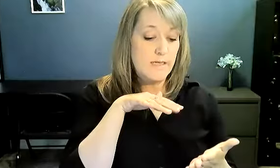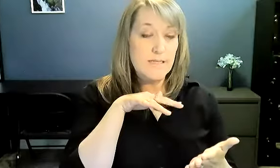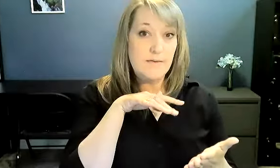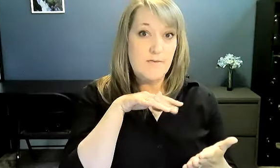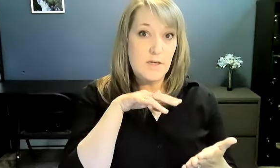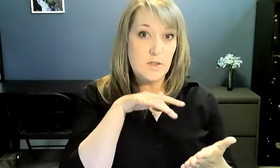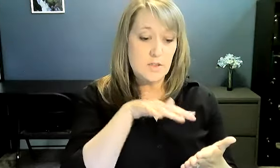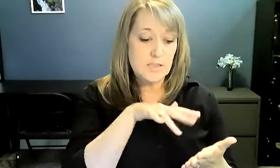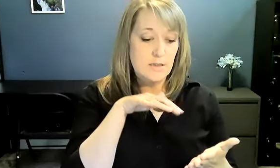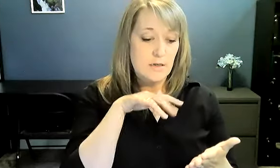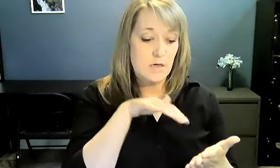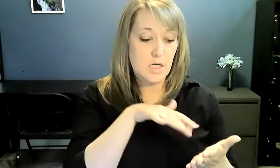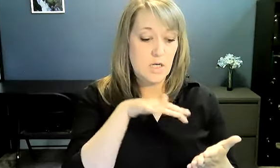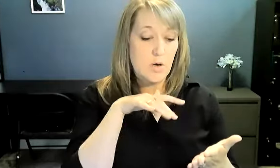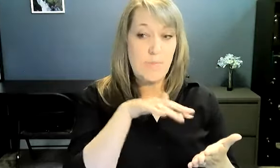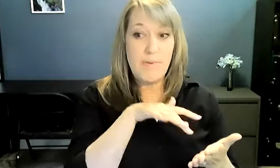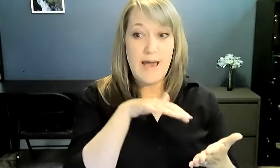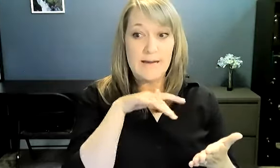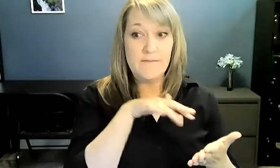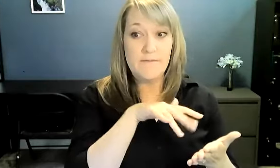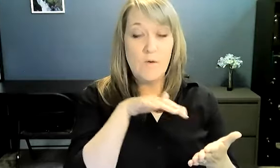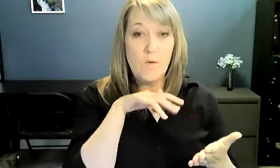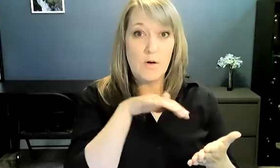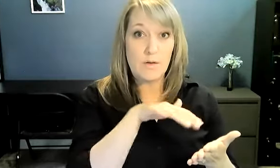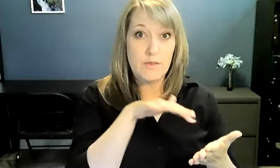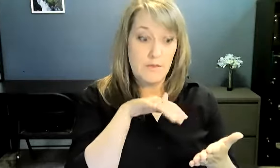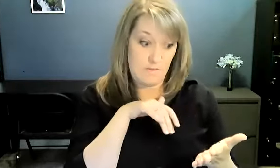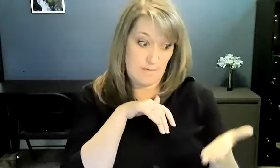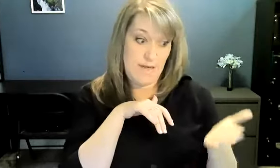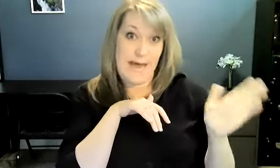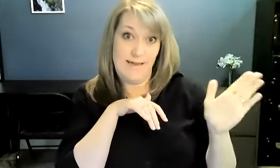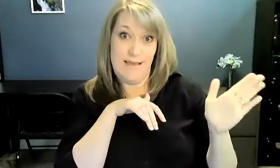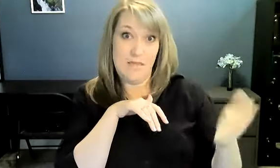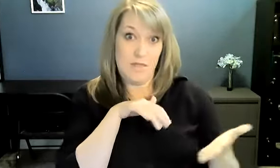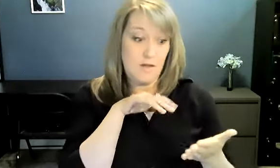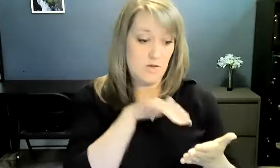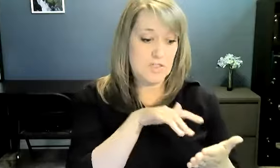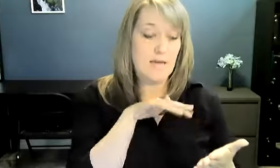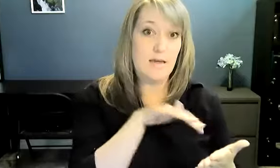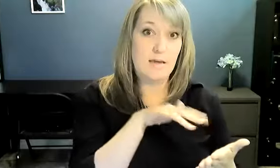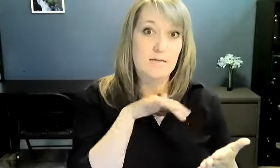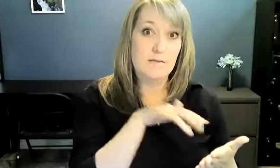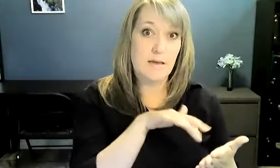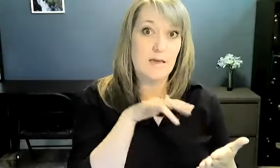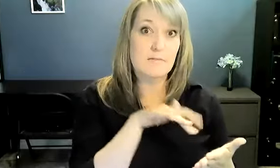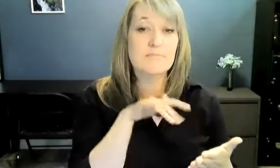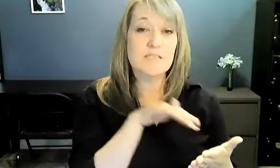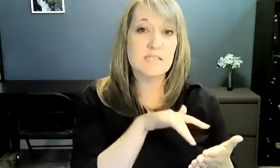wiggling fingers are going to go back and forth at that thing you're studying, okay?